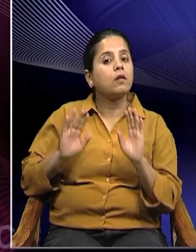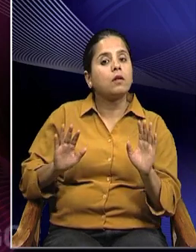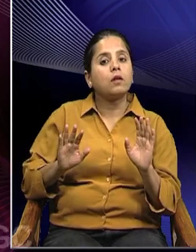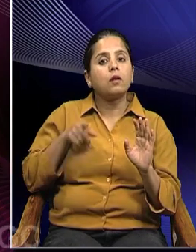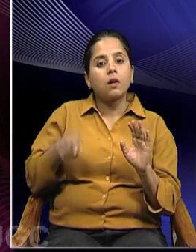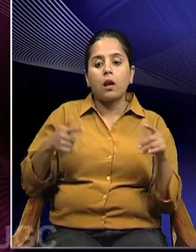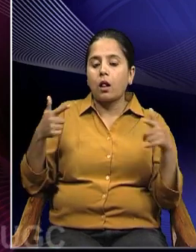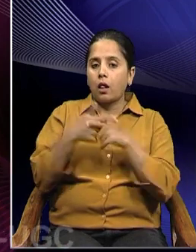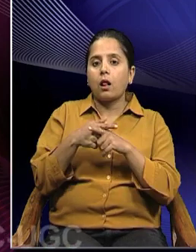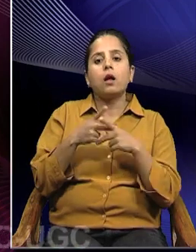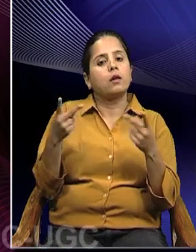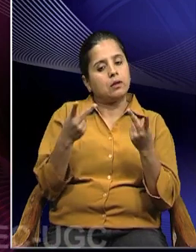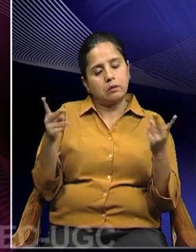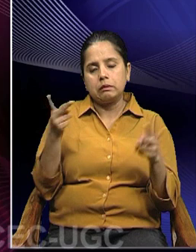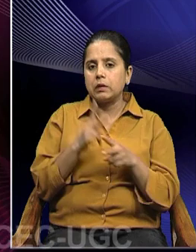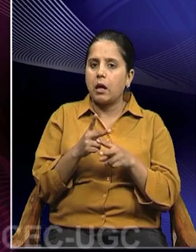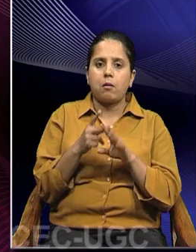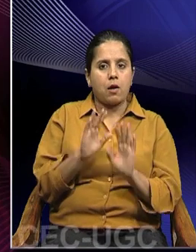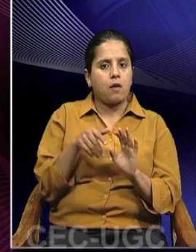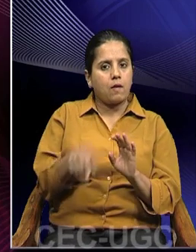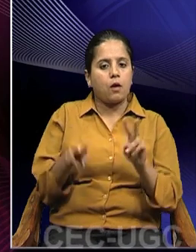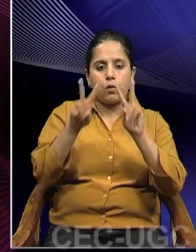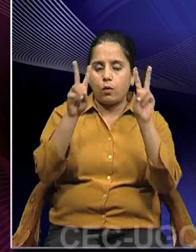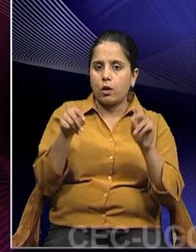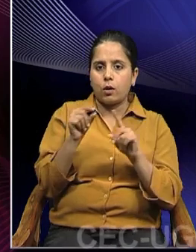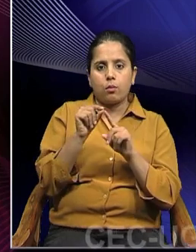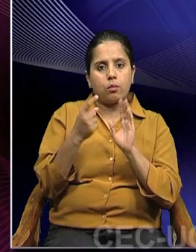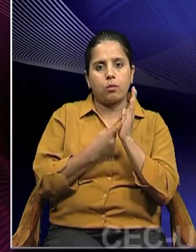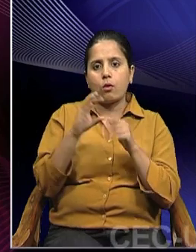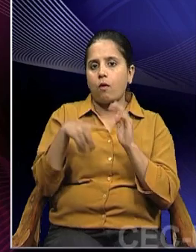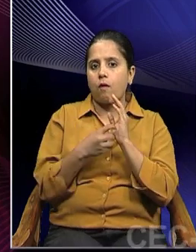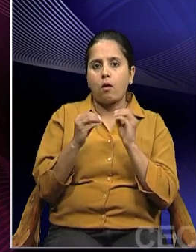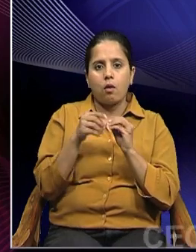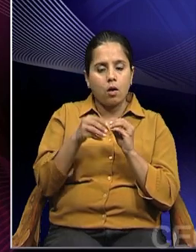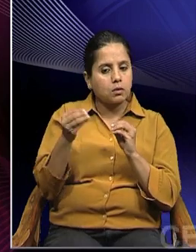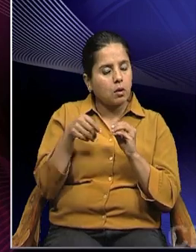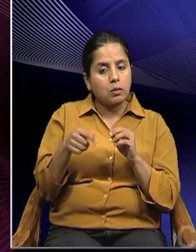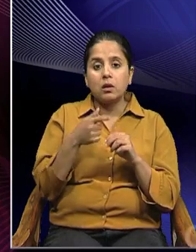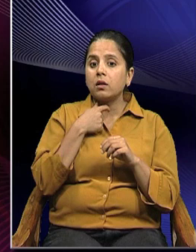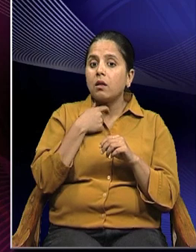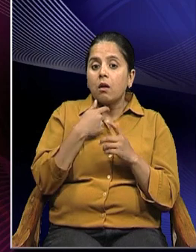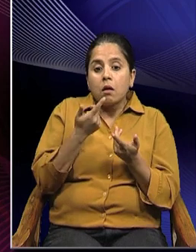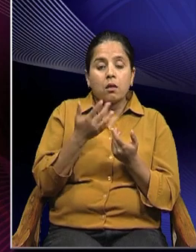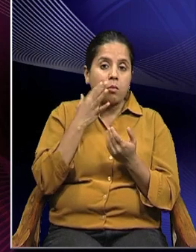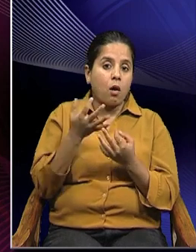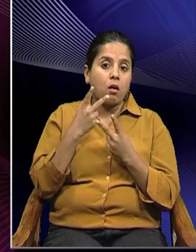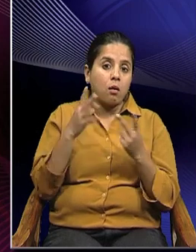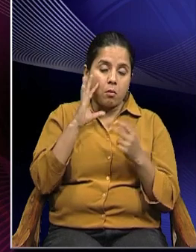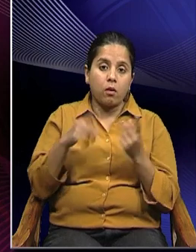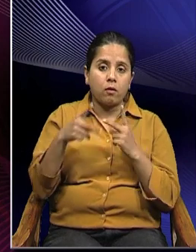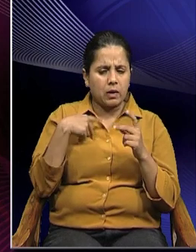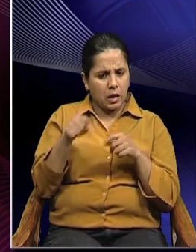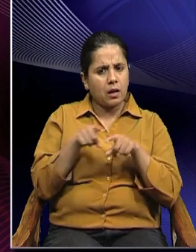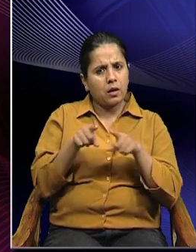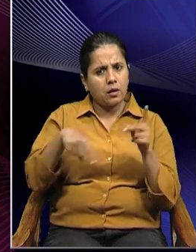the contradiction do exist. So, the context of proverb is also critical, in what context we are talking about. I can give you the example